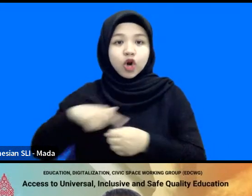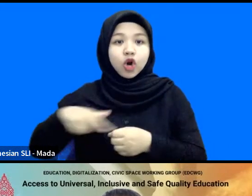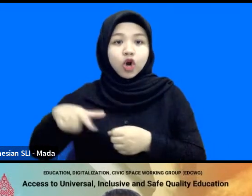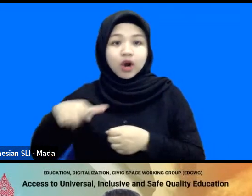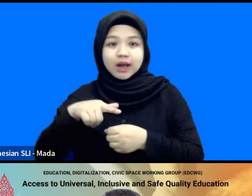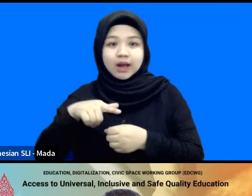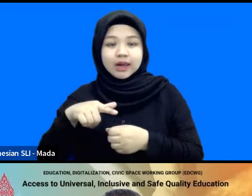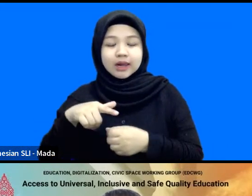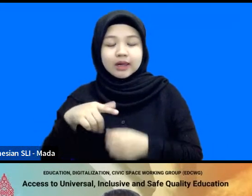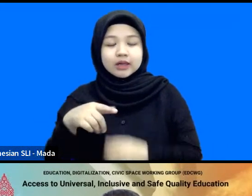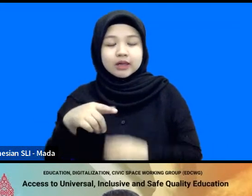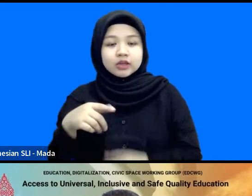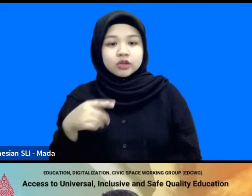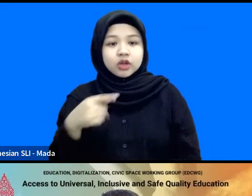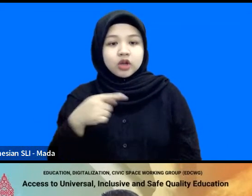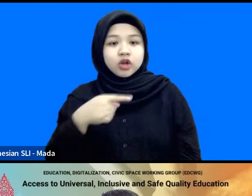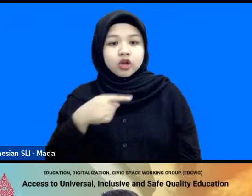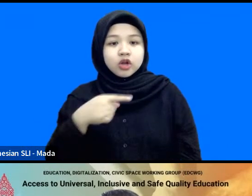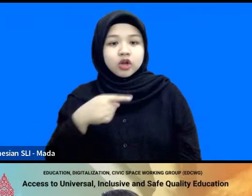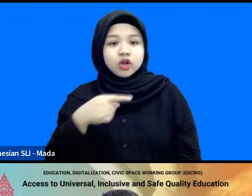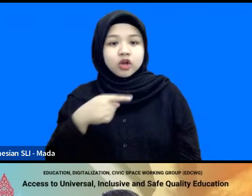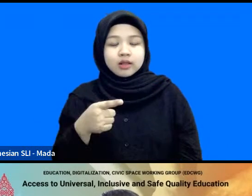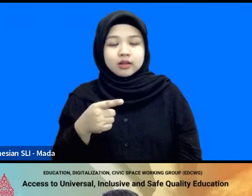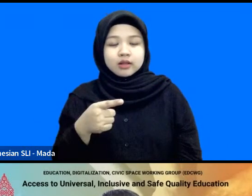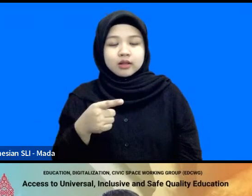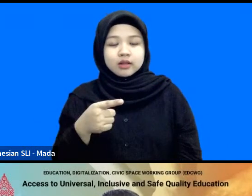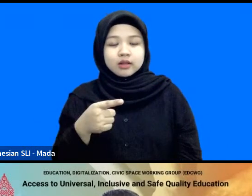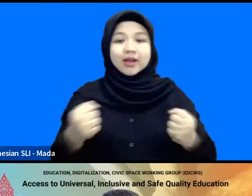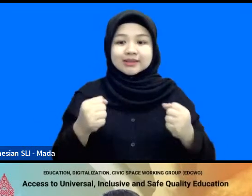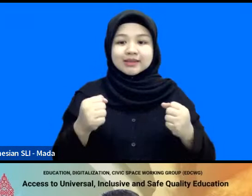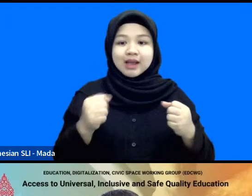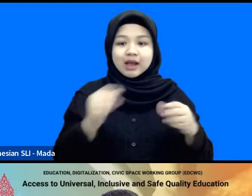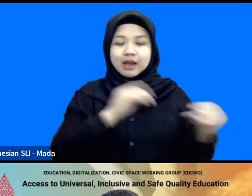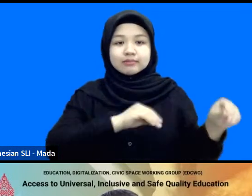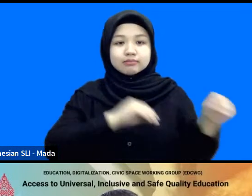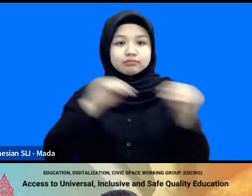we are really trying to encourage that localization agenda,